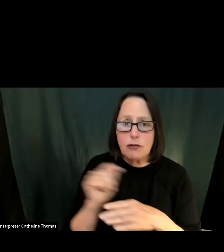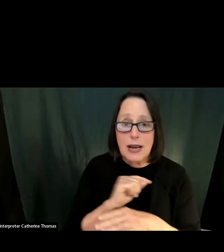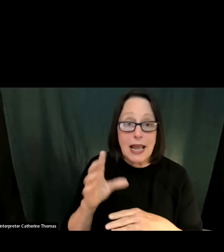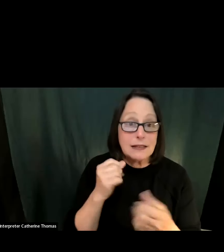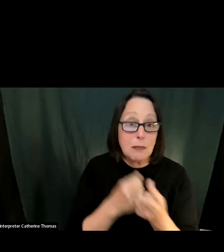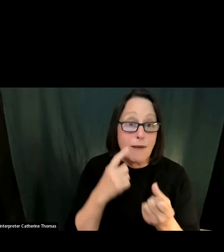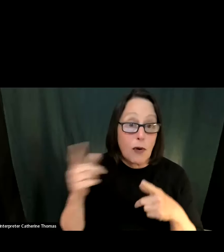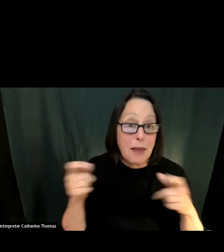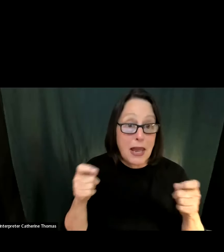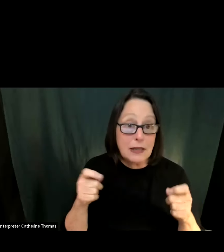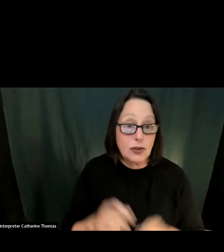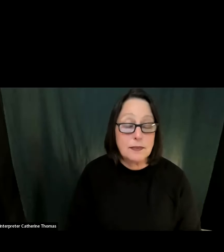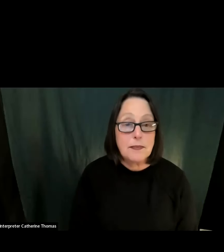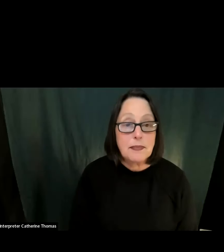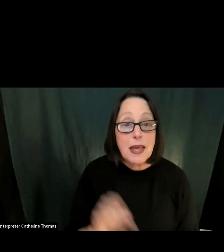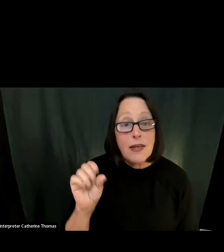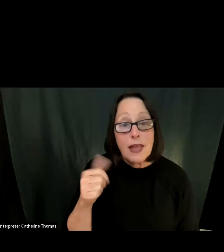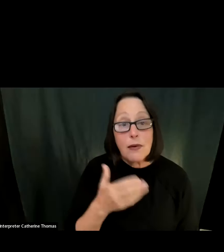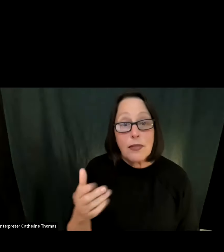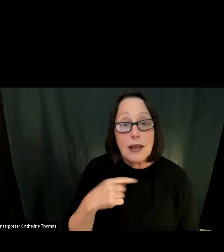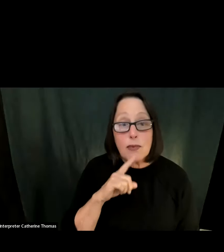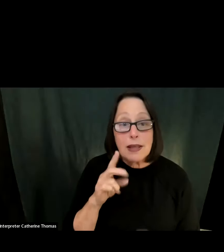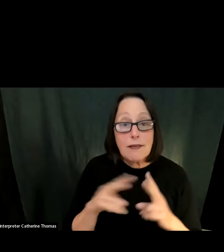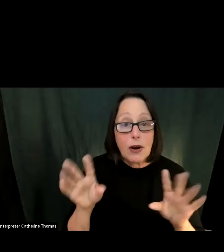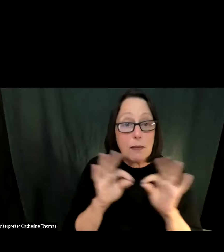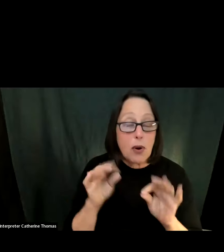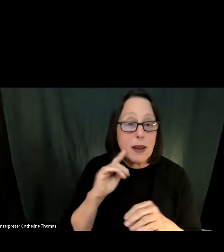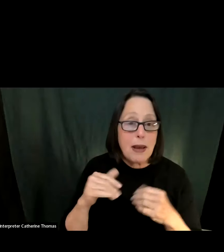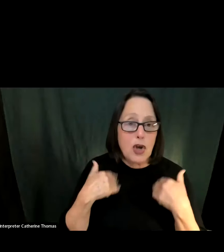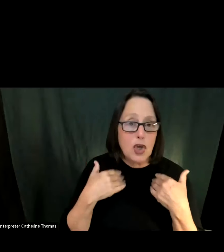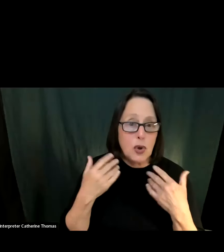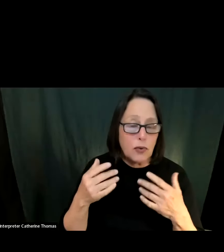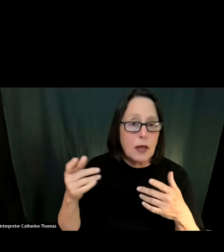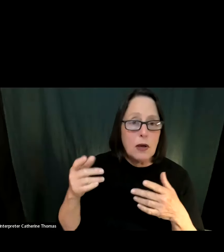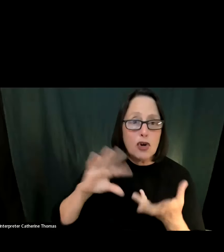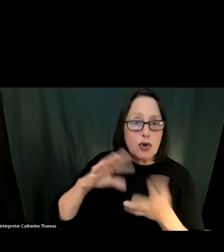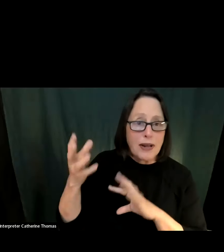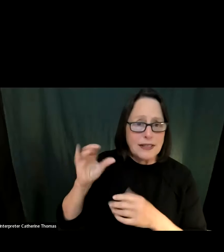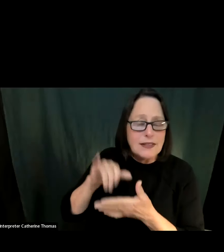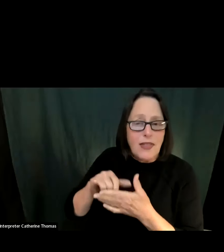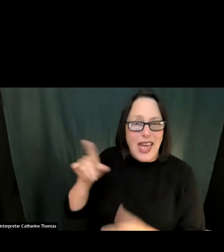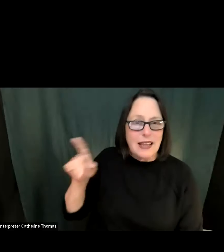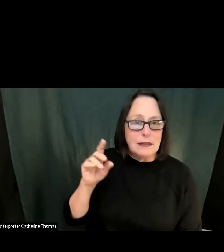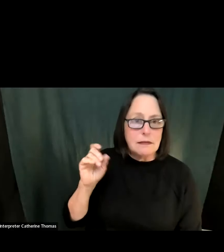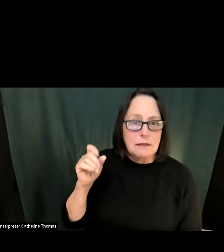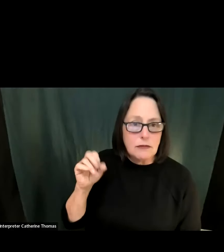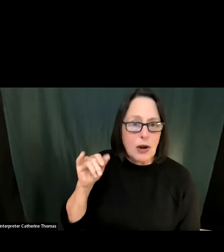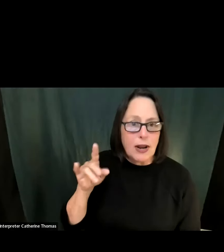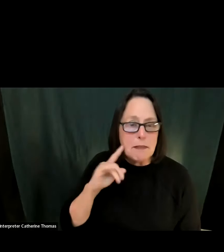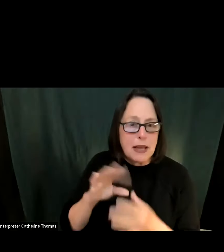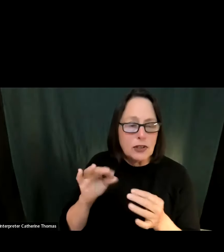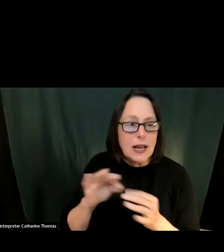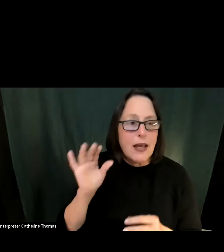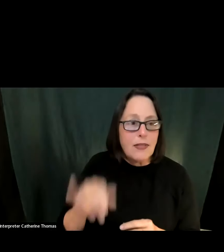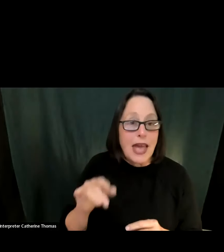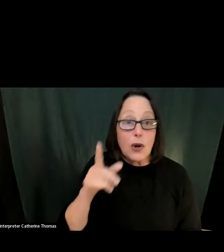manage. The other thing that's really important about youth crisis, which Sherry mentioned, is family or caregivers may be the